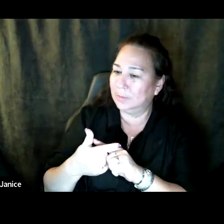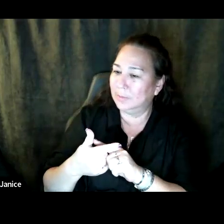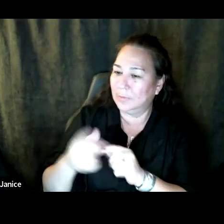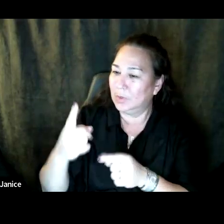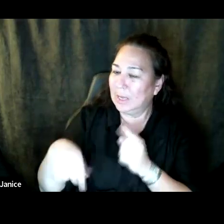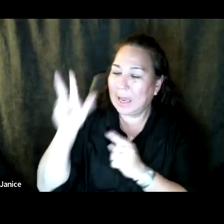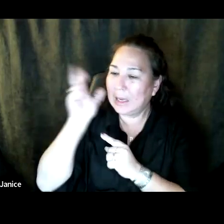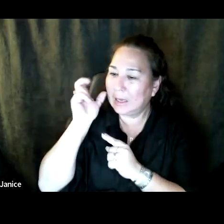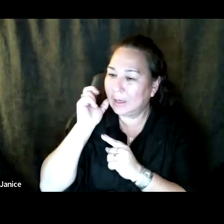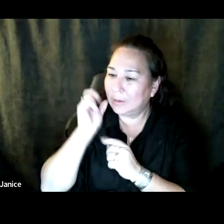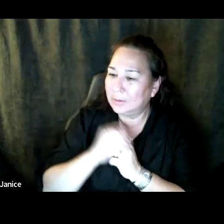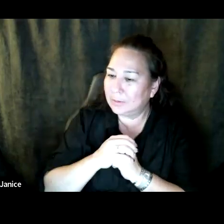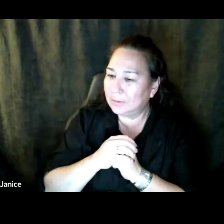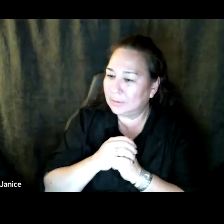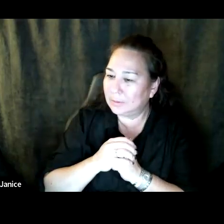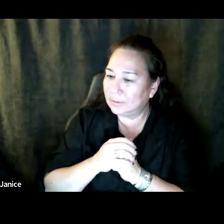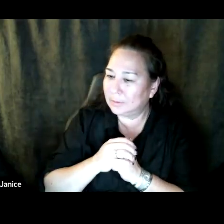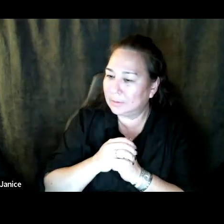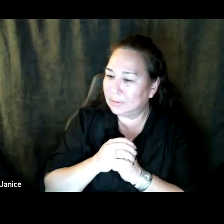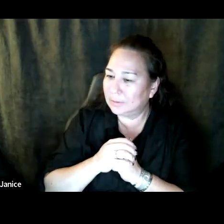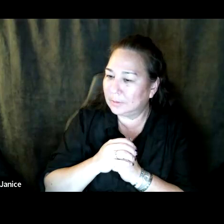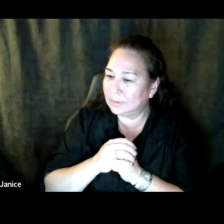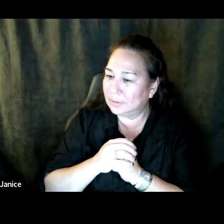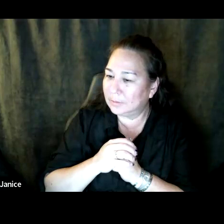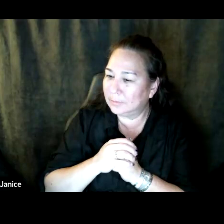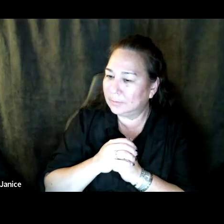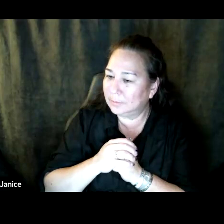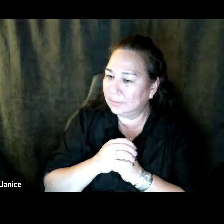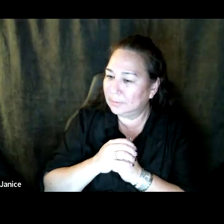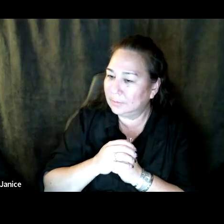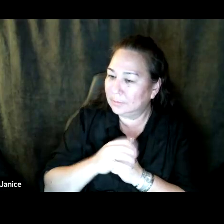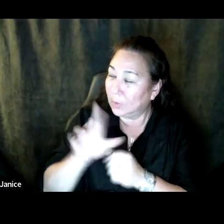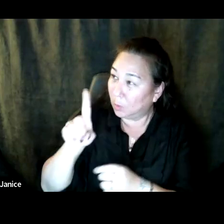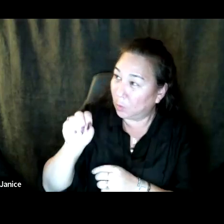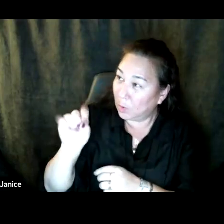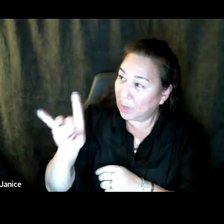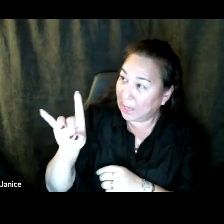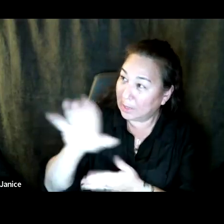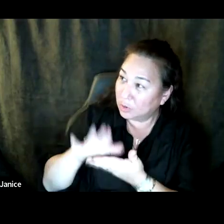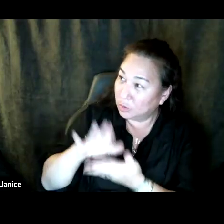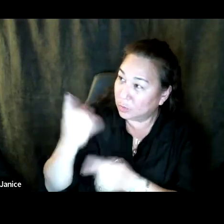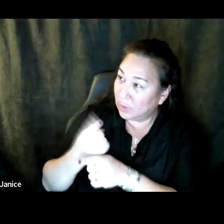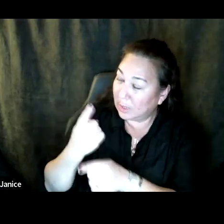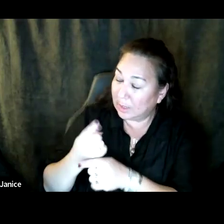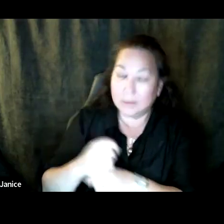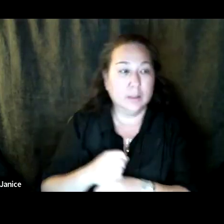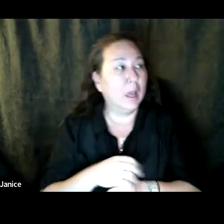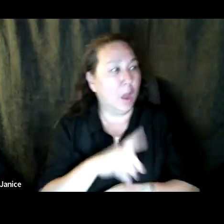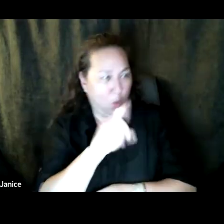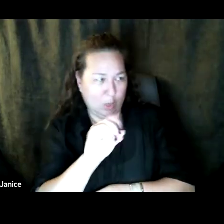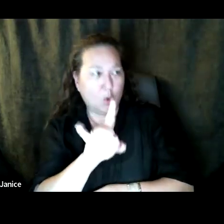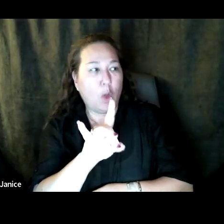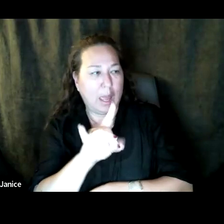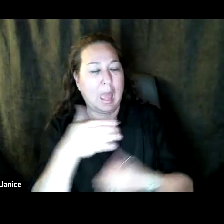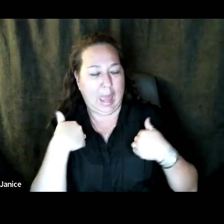Parece que eran 108 escuelas. ¿Cuántos? 108, 108 schools, correct? That's right. 108 schools have cooking